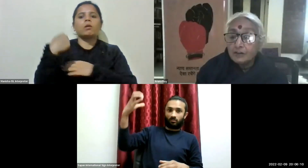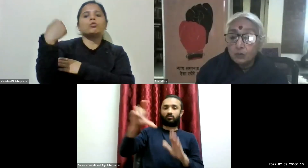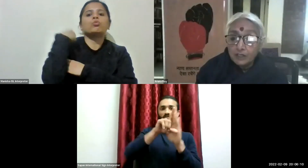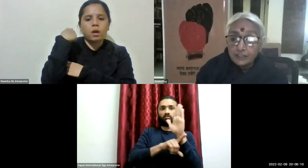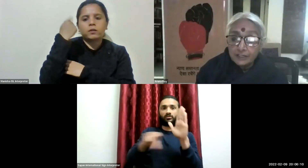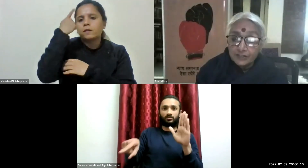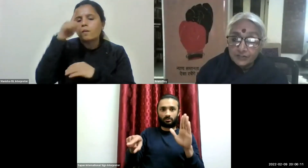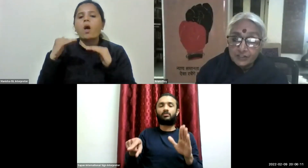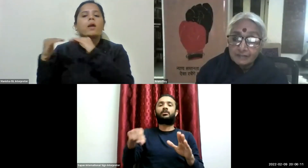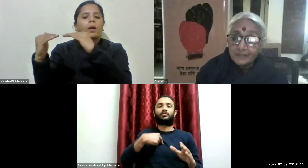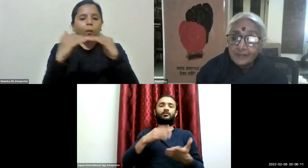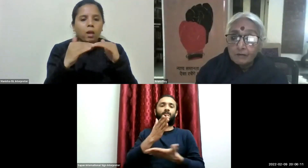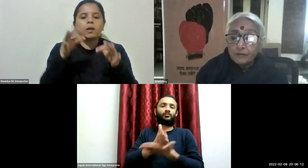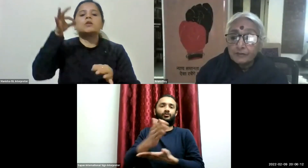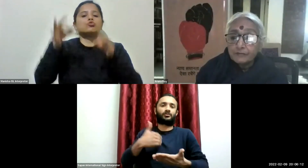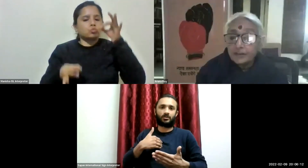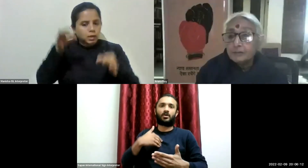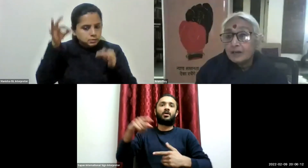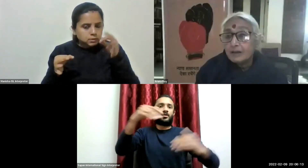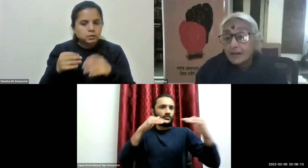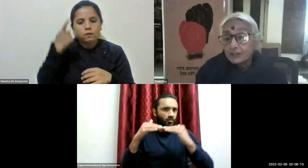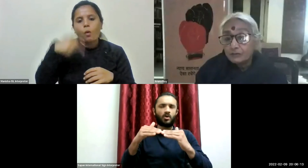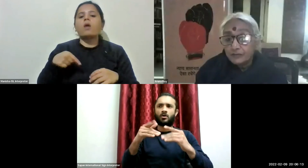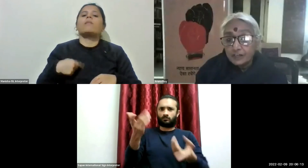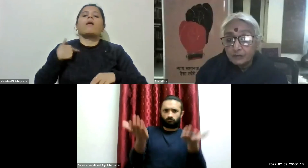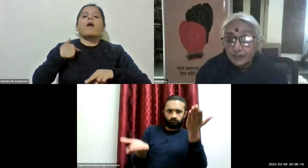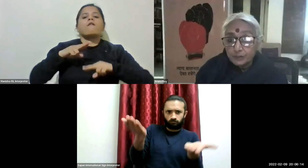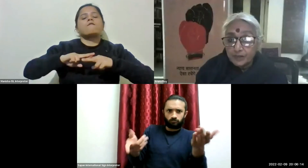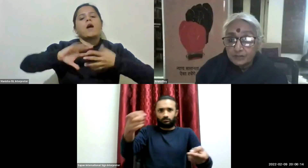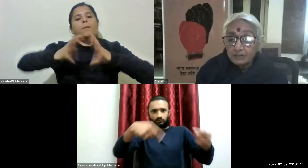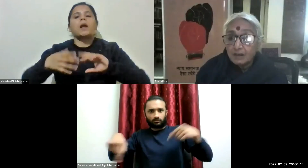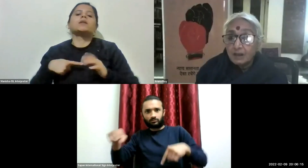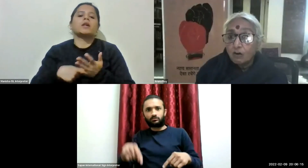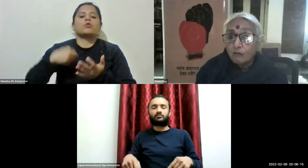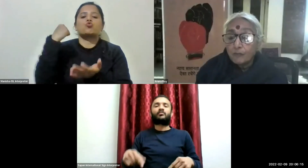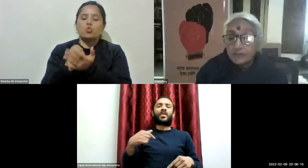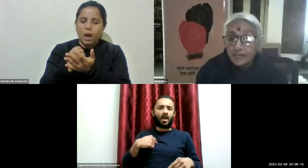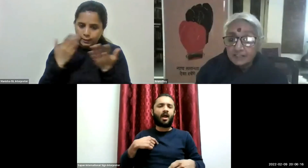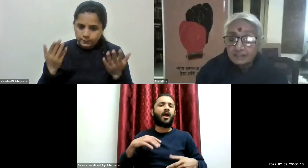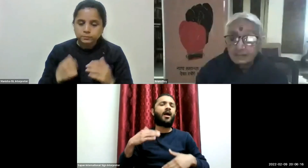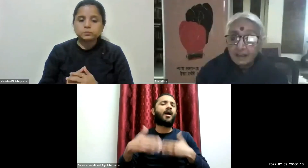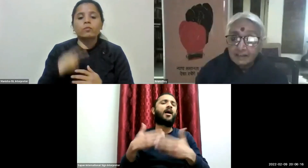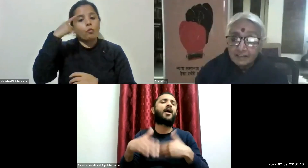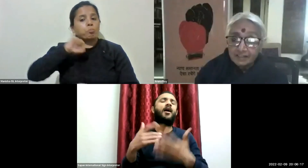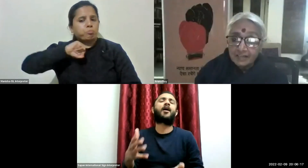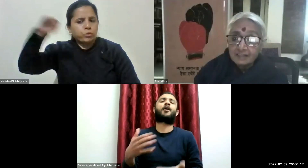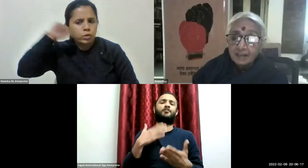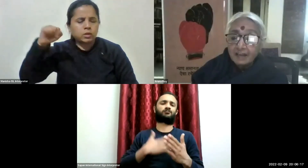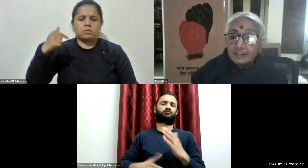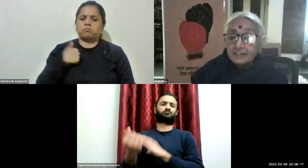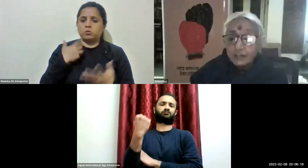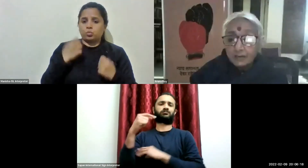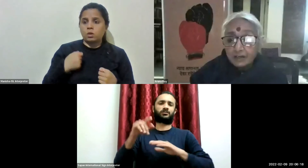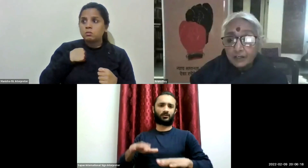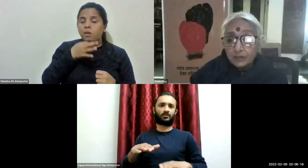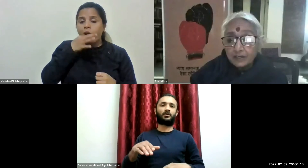for equality and justice, for the fundamental right to freedom of expression, of protest and dissent, and